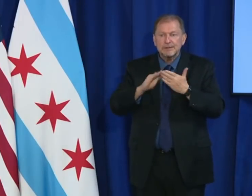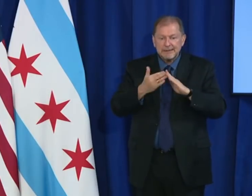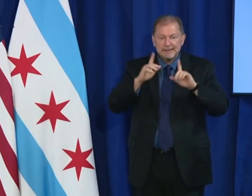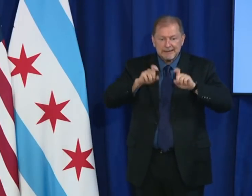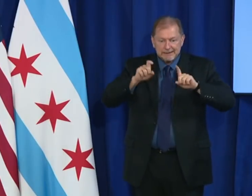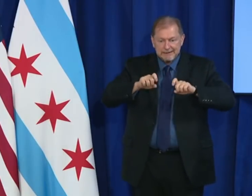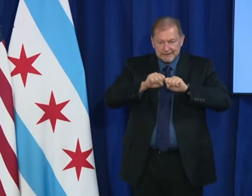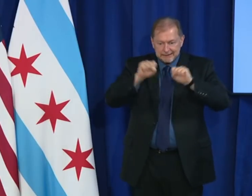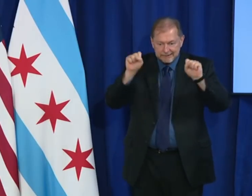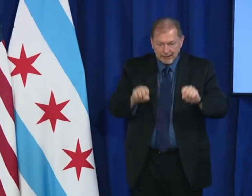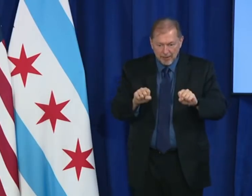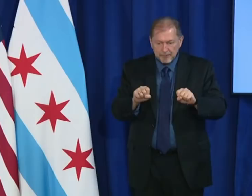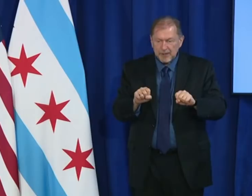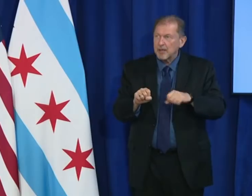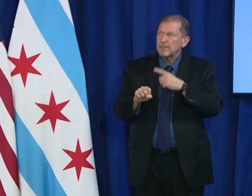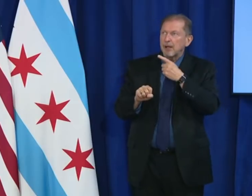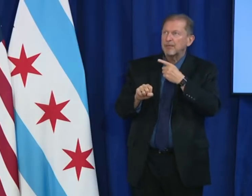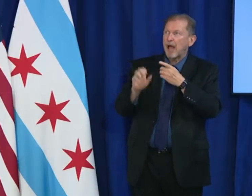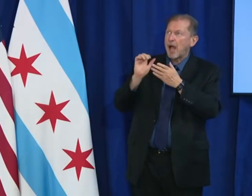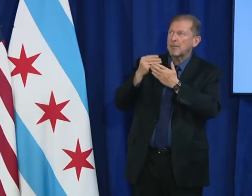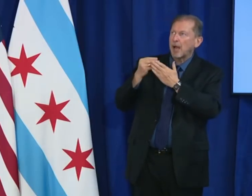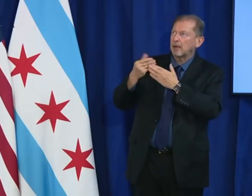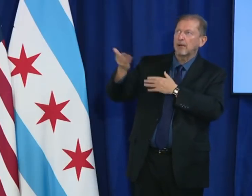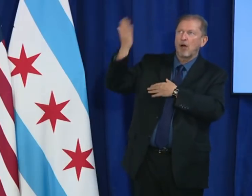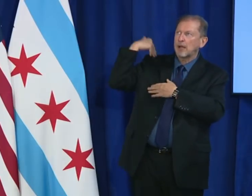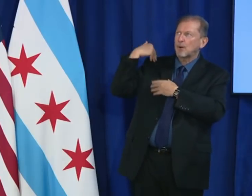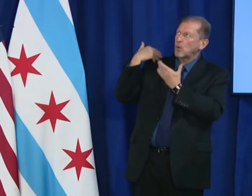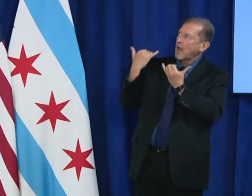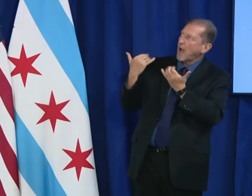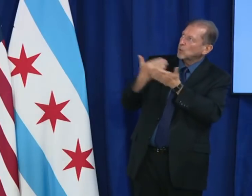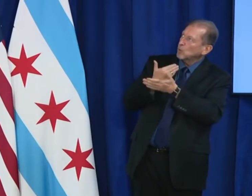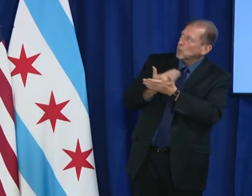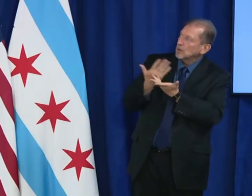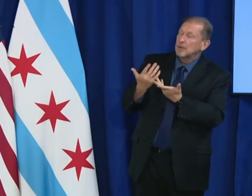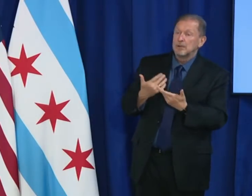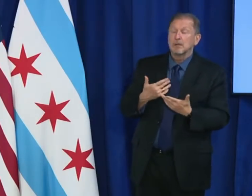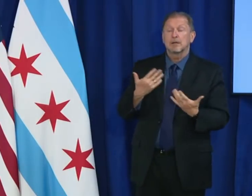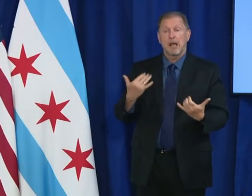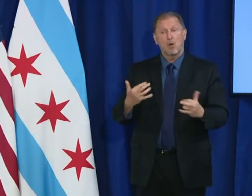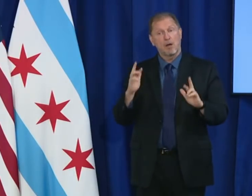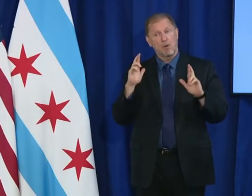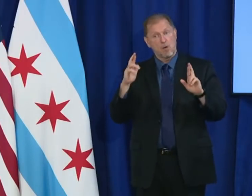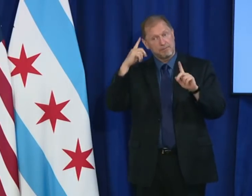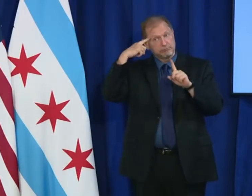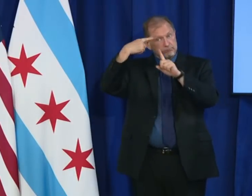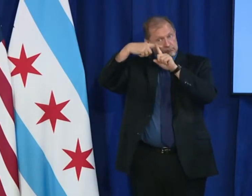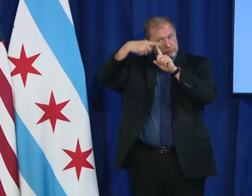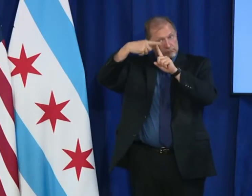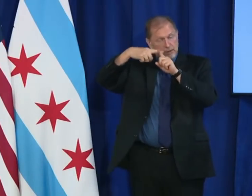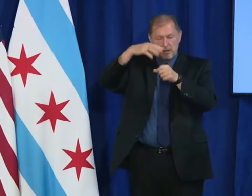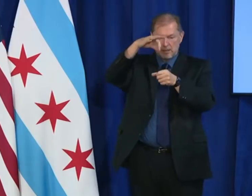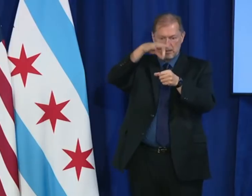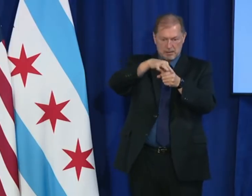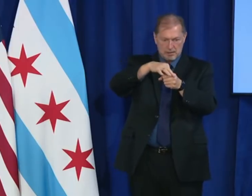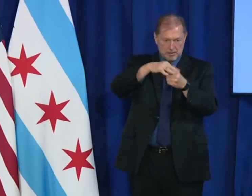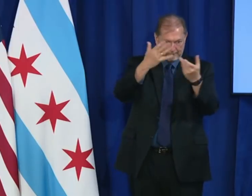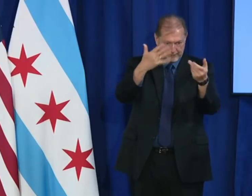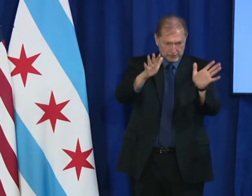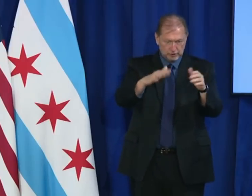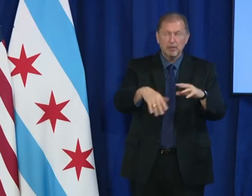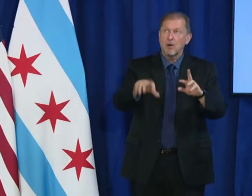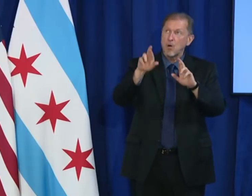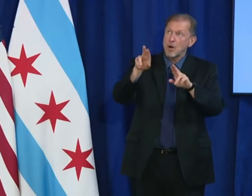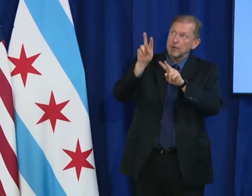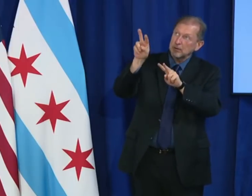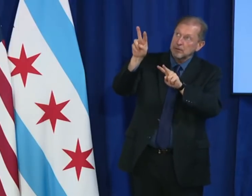am very hopeful that now that we are through the election, there will be some federal action to make